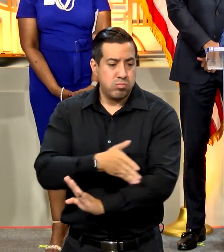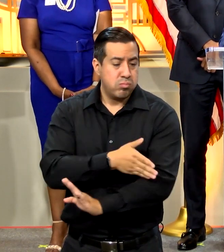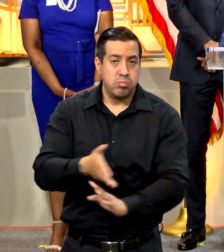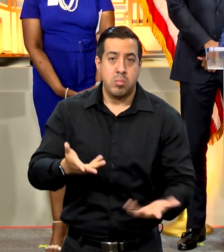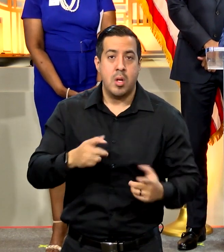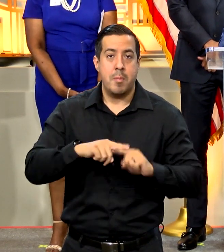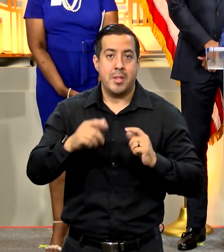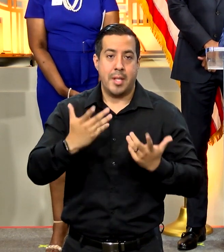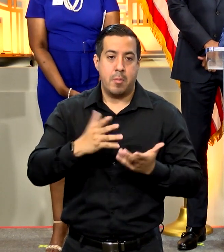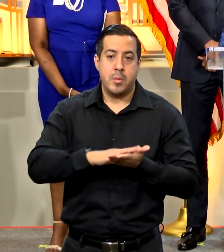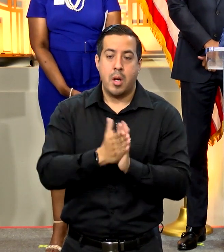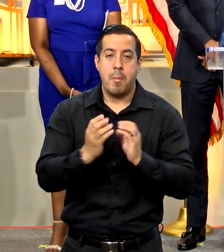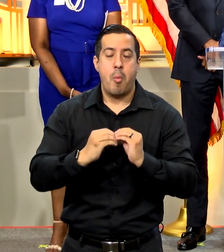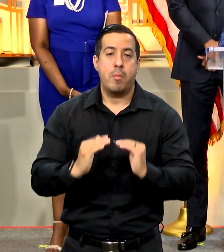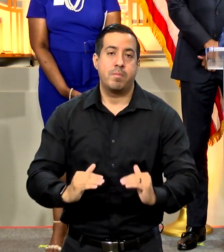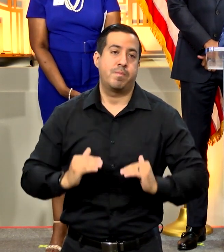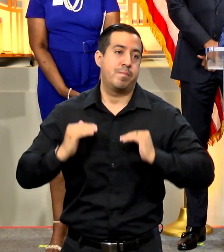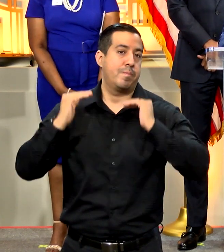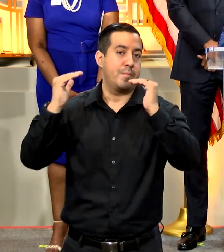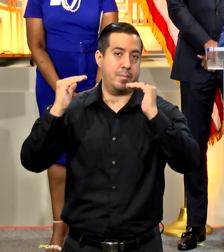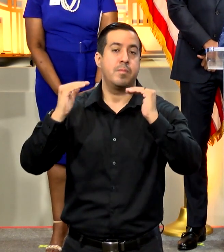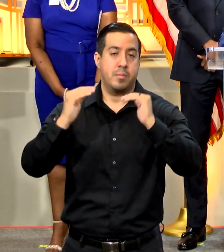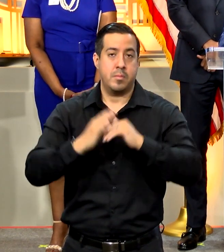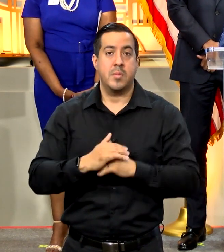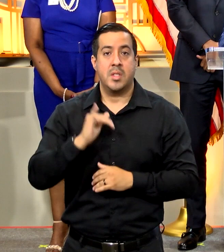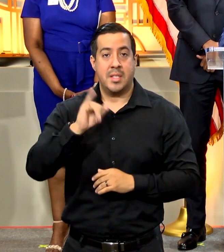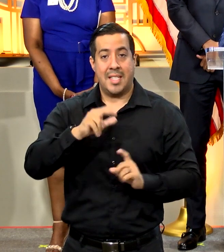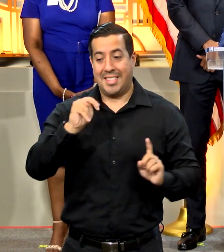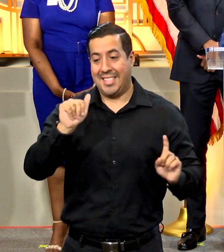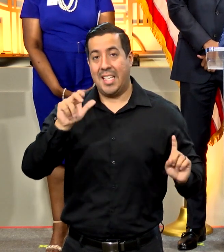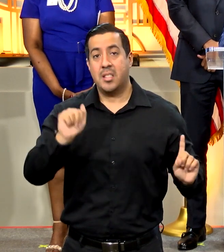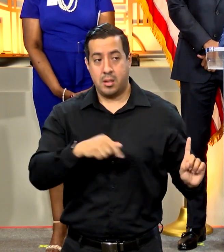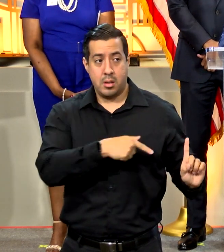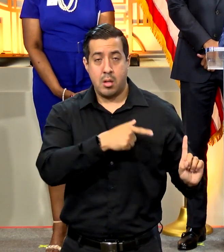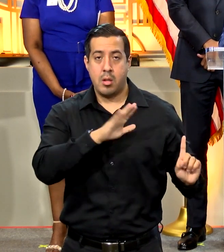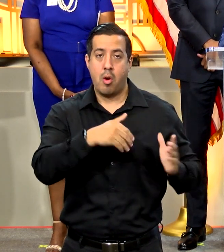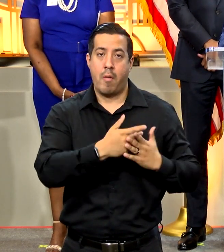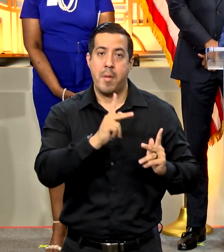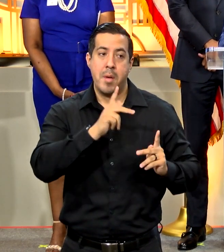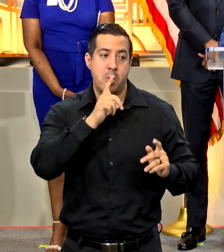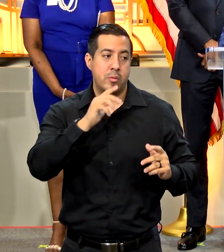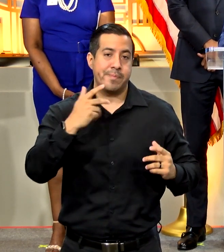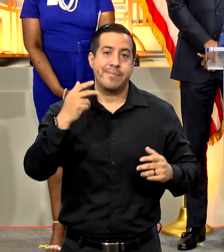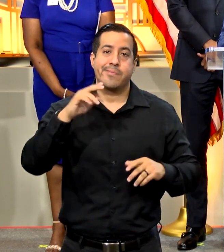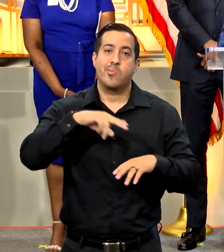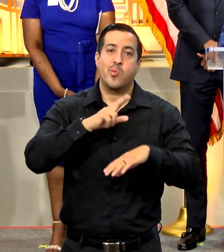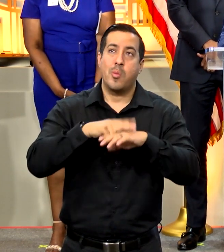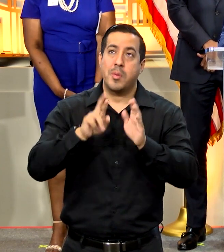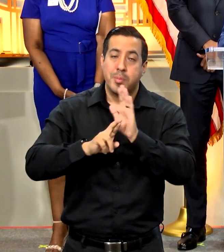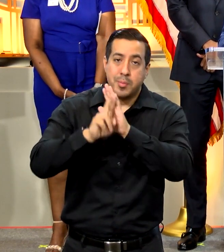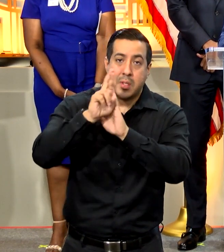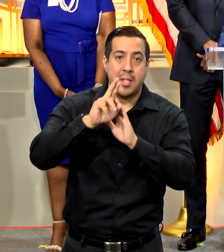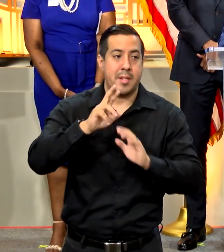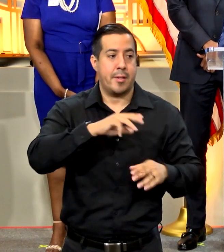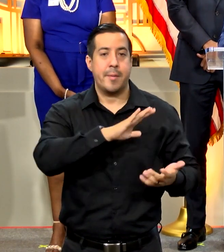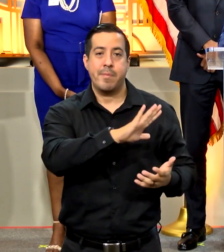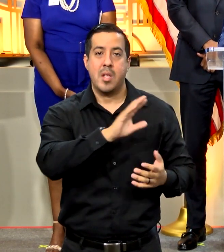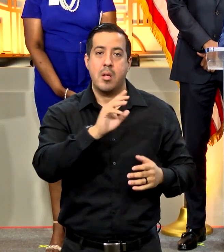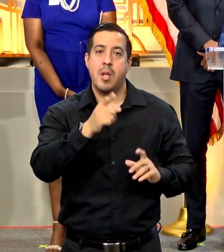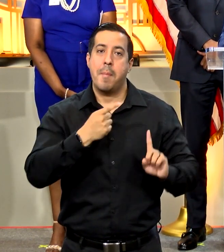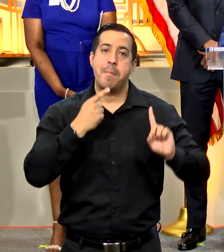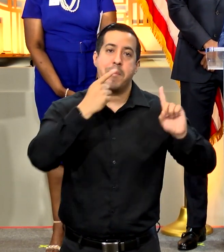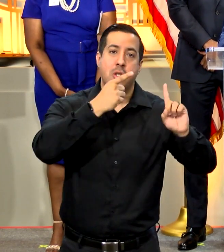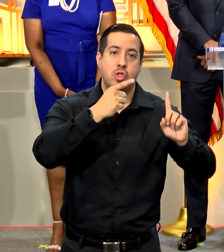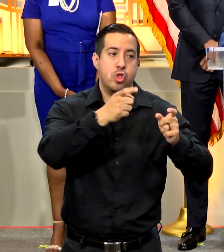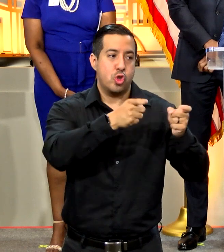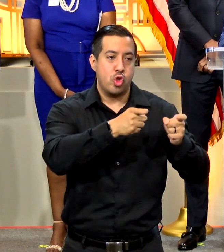nation to greater heights. NASA's Johnson Space Center is home to America's Astronaut Corps, Mission Control Center, International